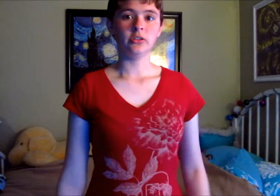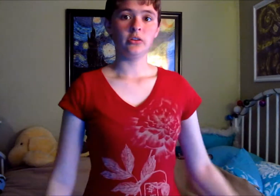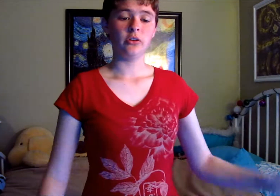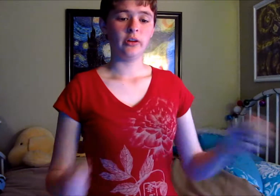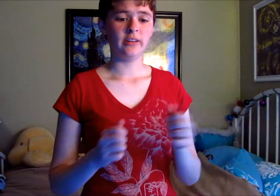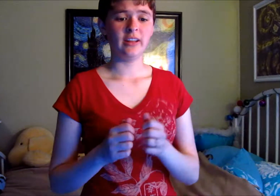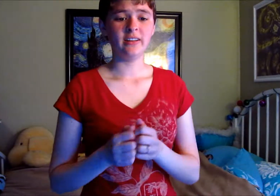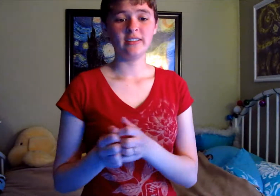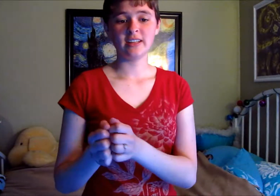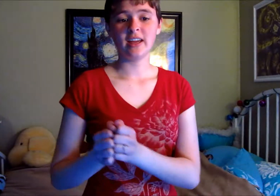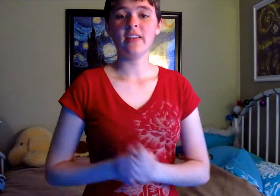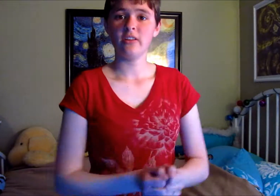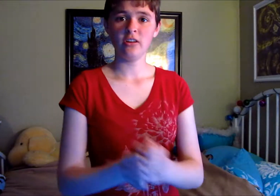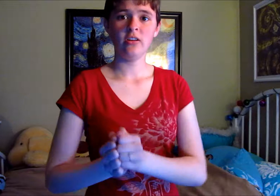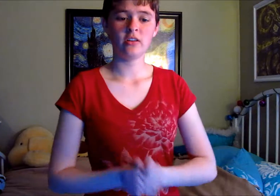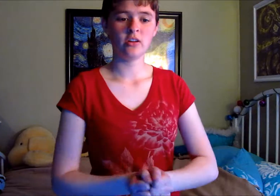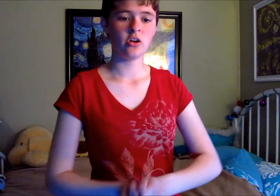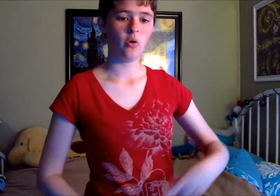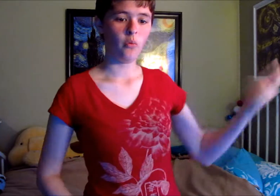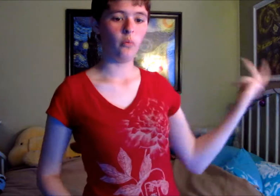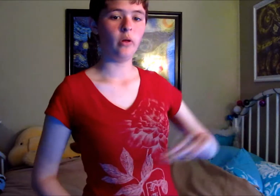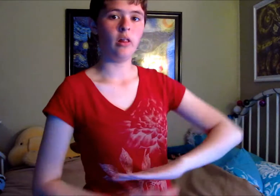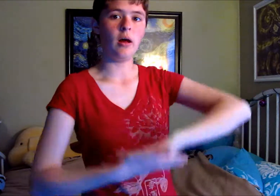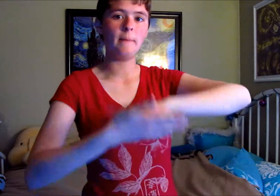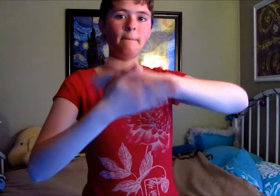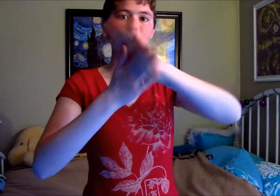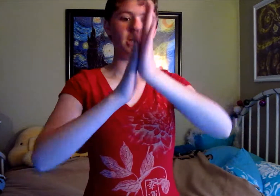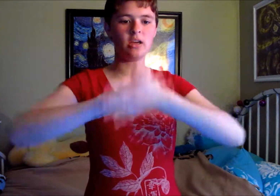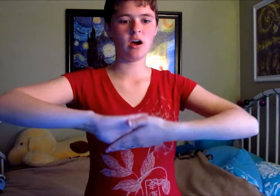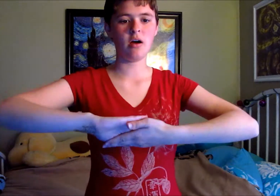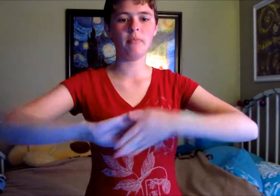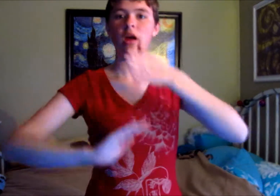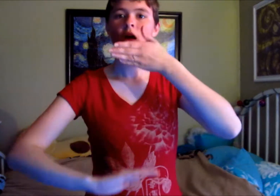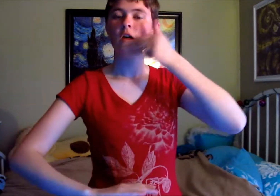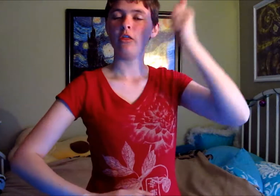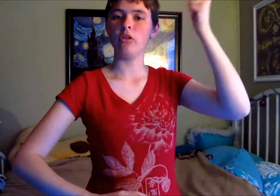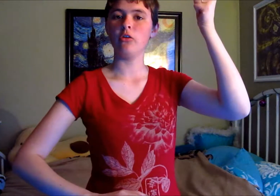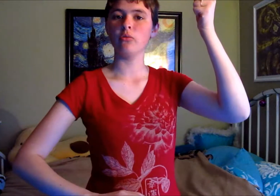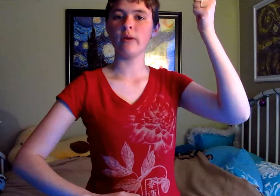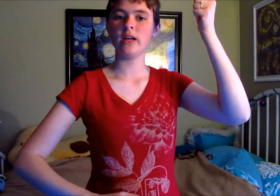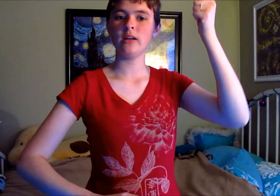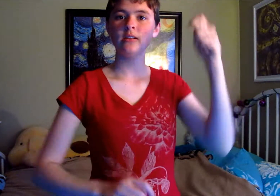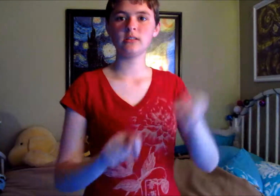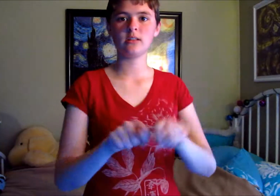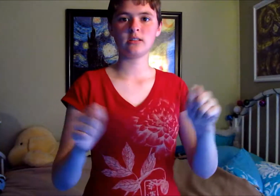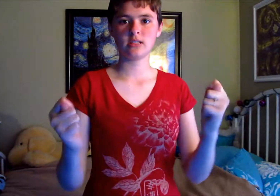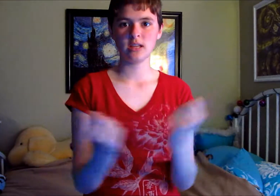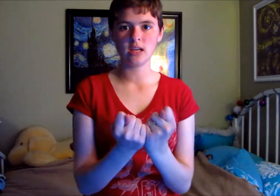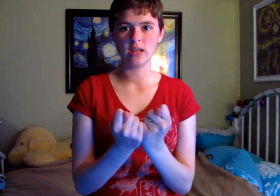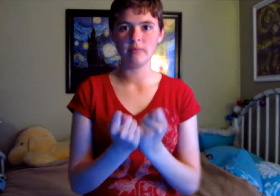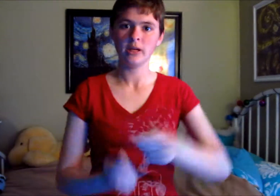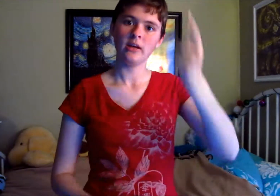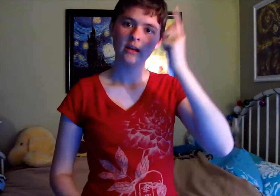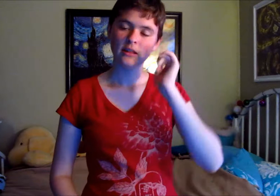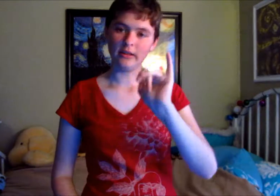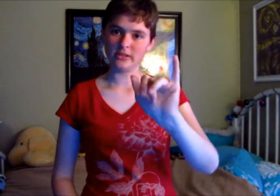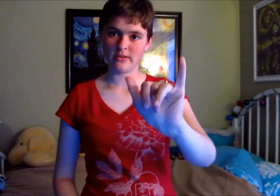So, and then together will become the greatest team there's ever